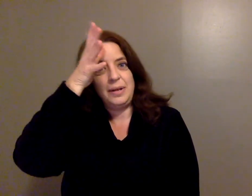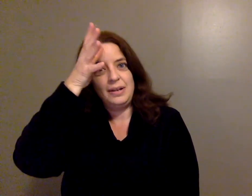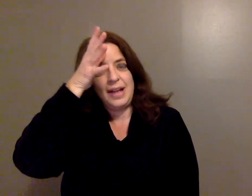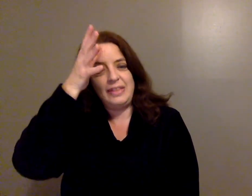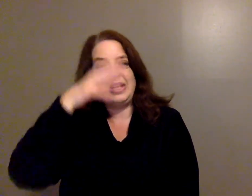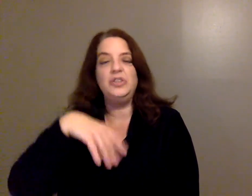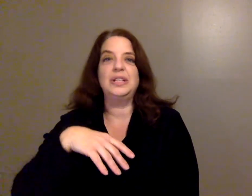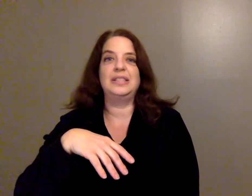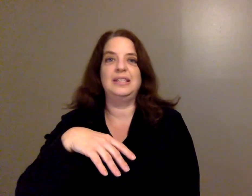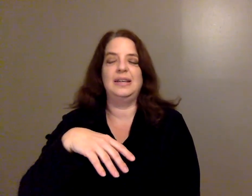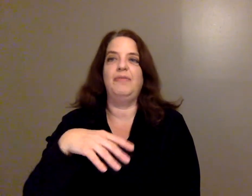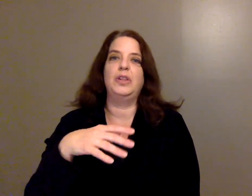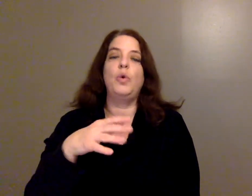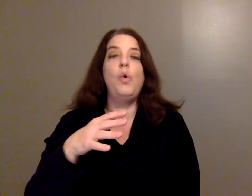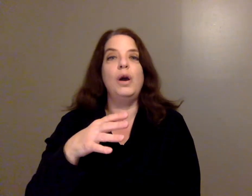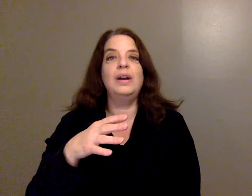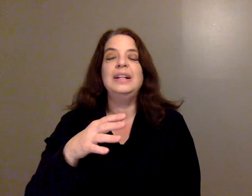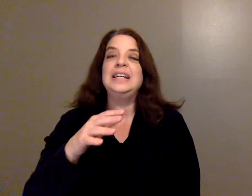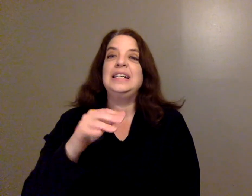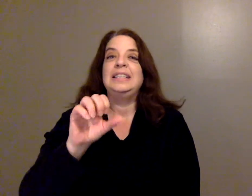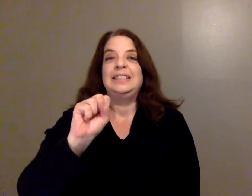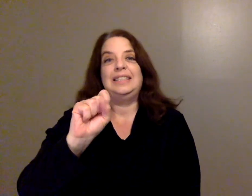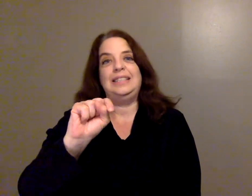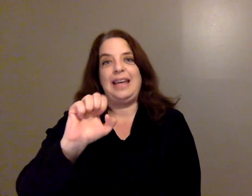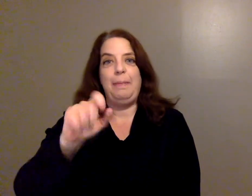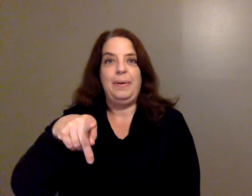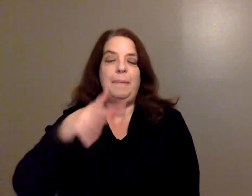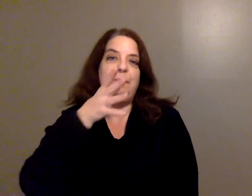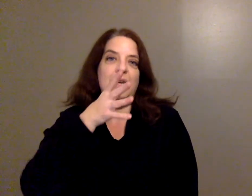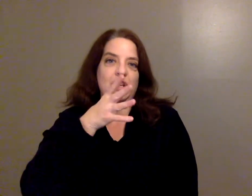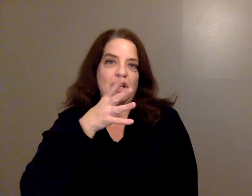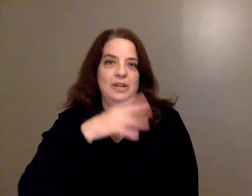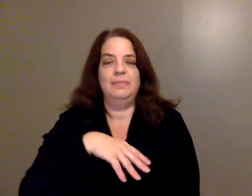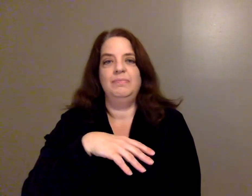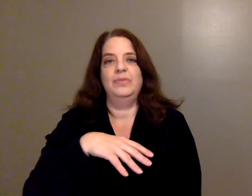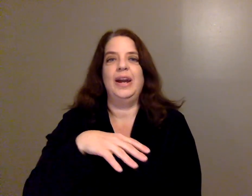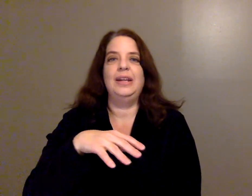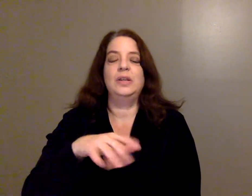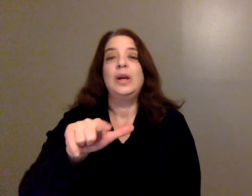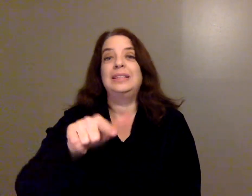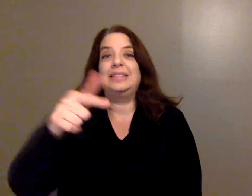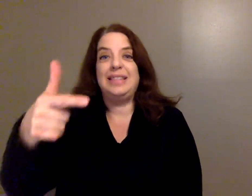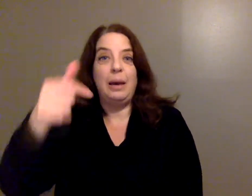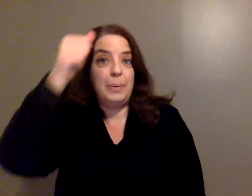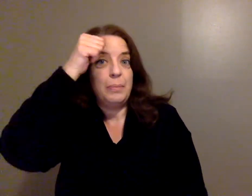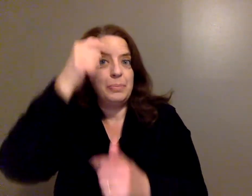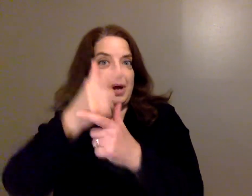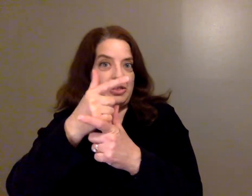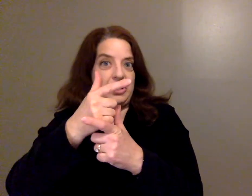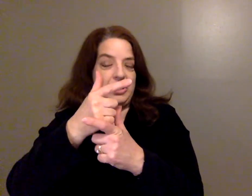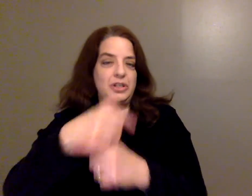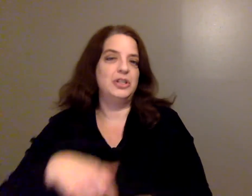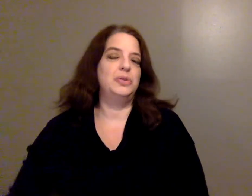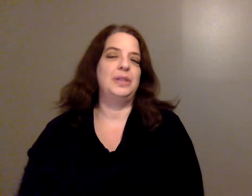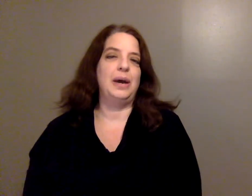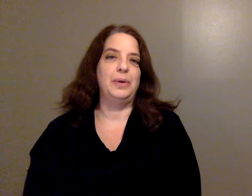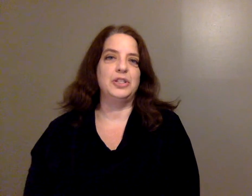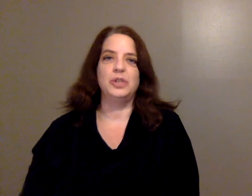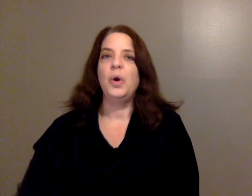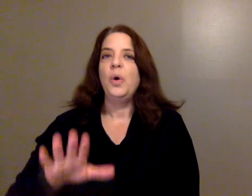and then you can say stepfather or stepmother, right? Stepbrother. You can do it that way too. One